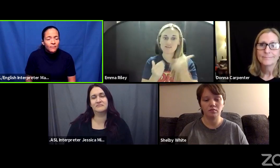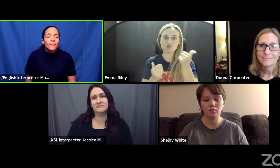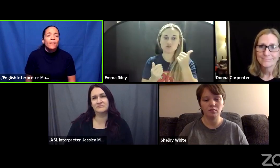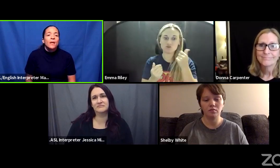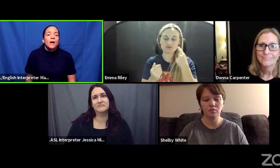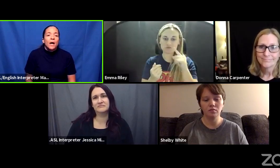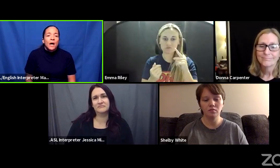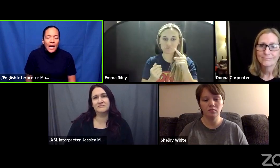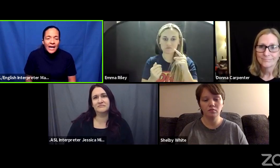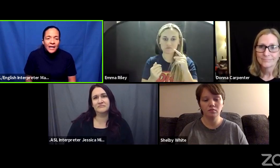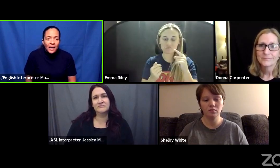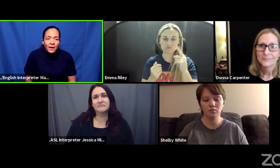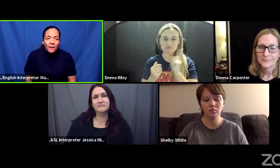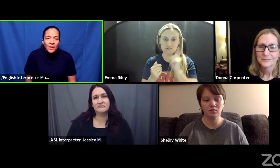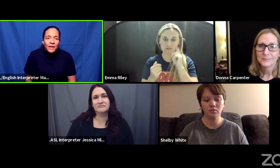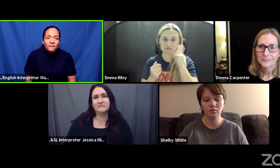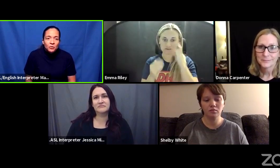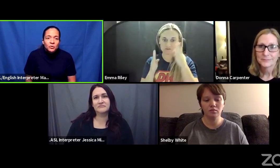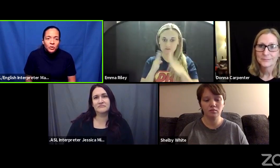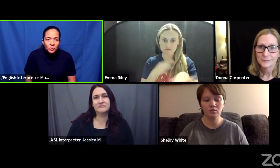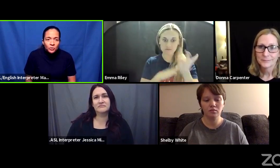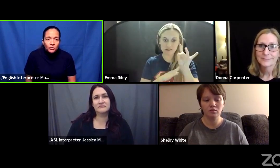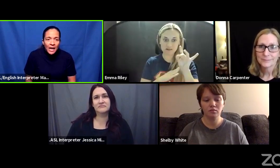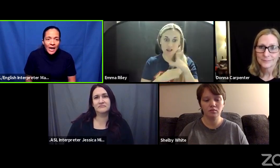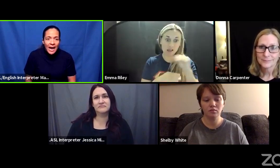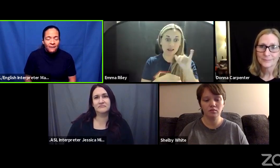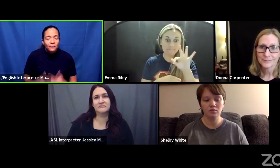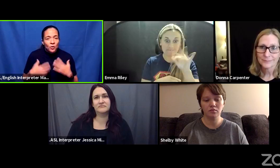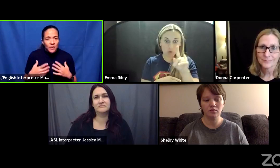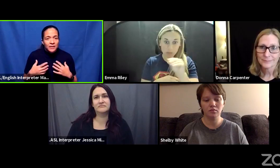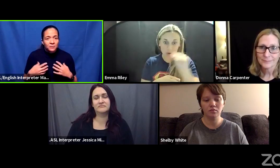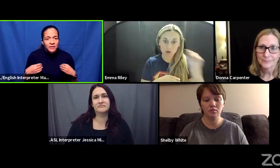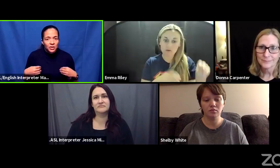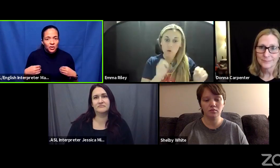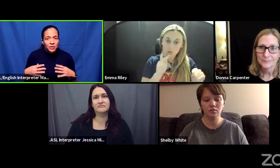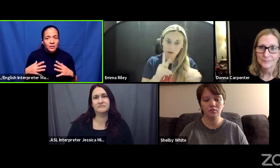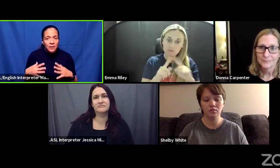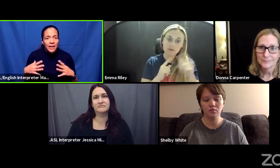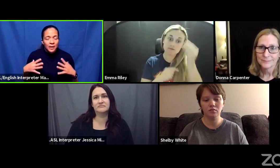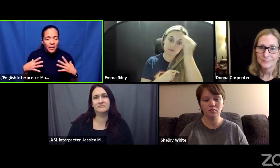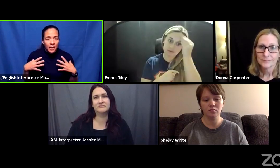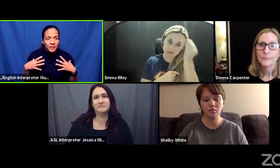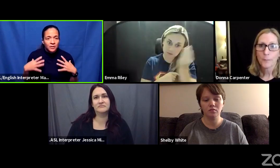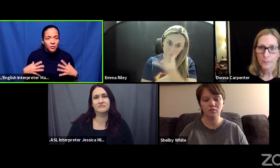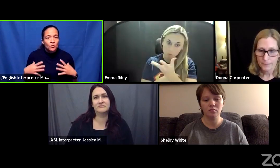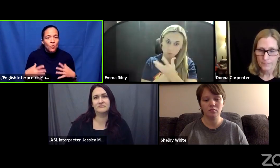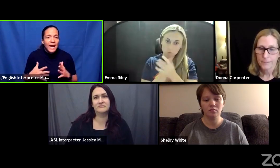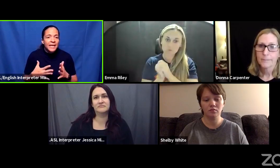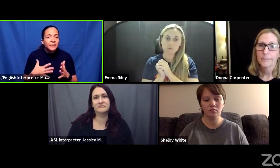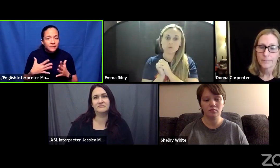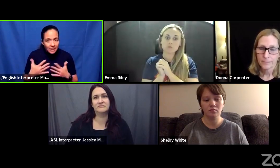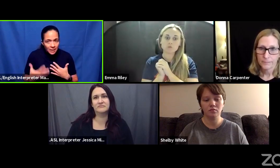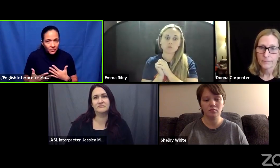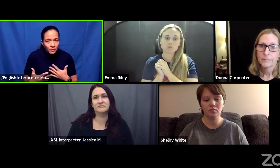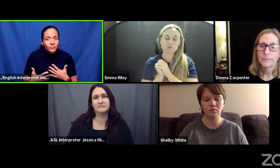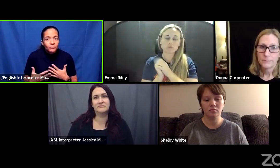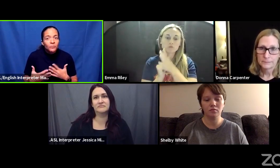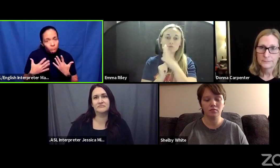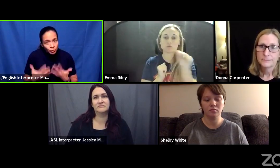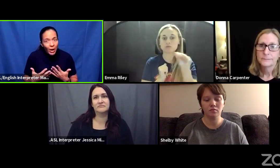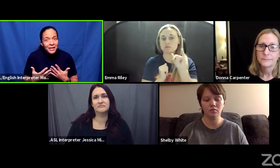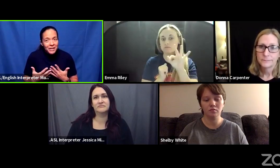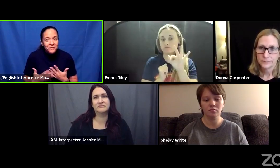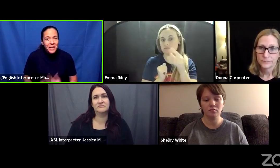us. And if you do have your things positioned in a certain way to keep